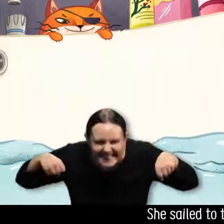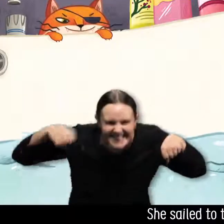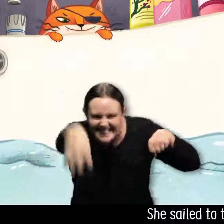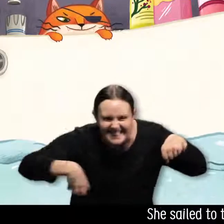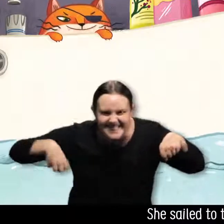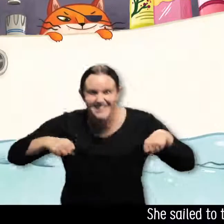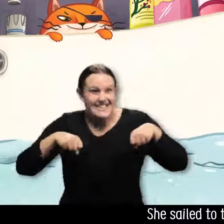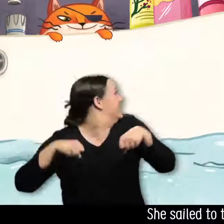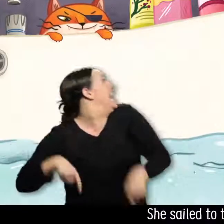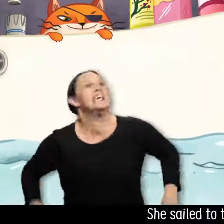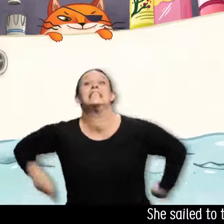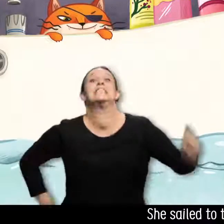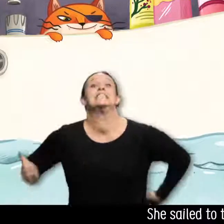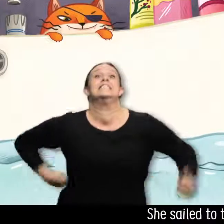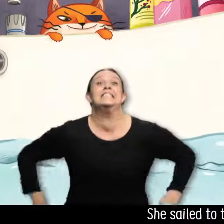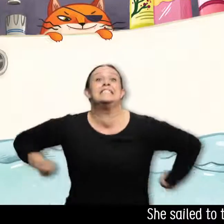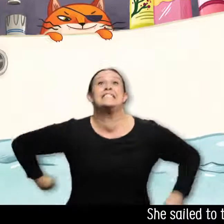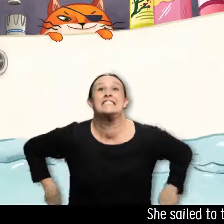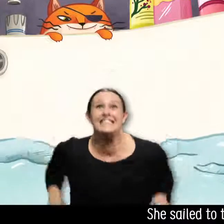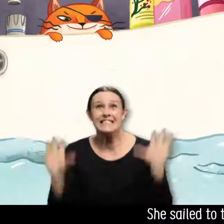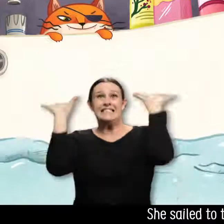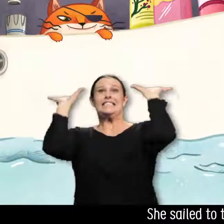she sailed to the side